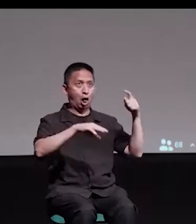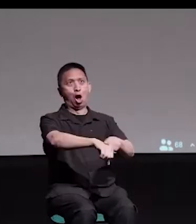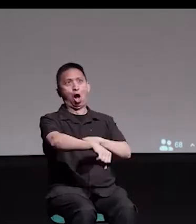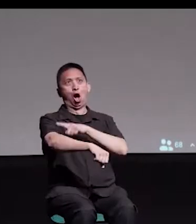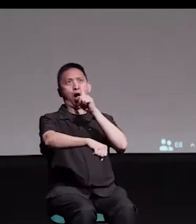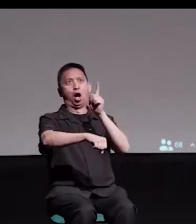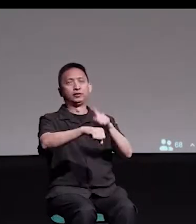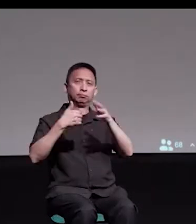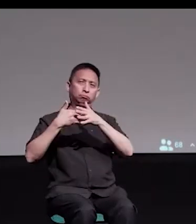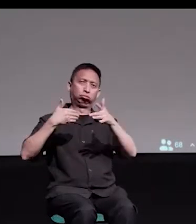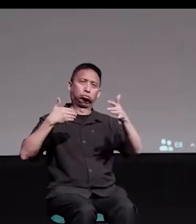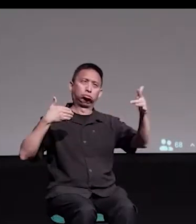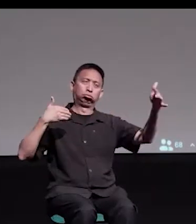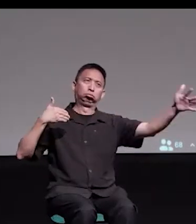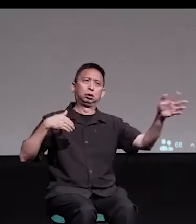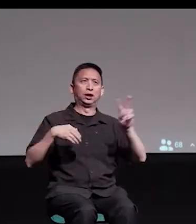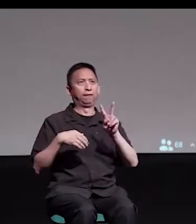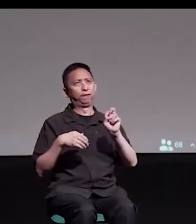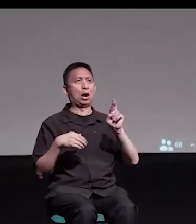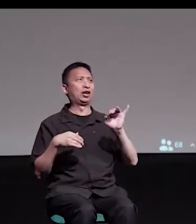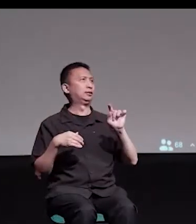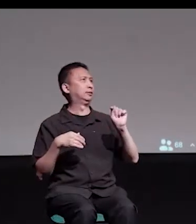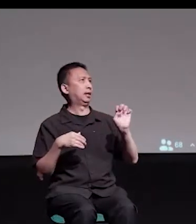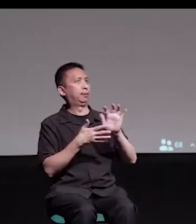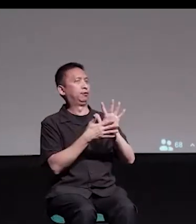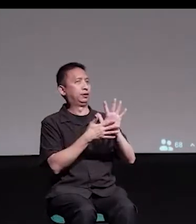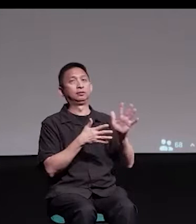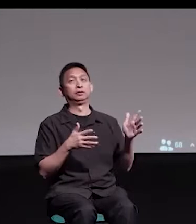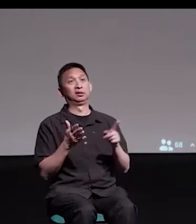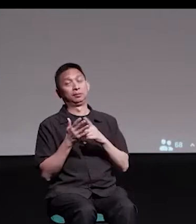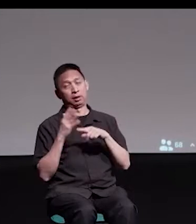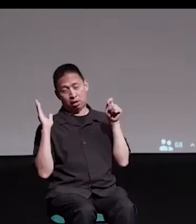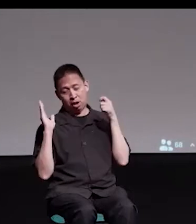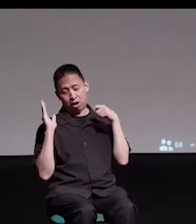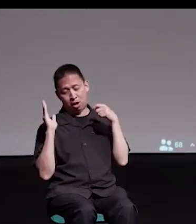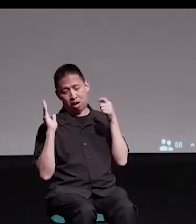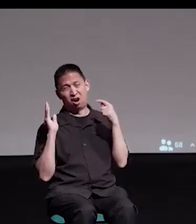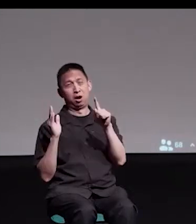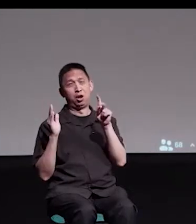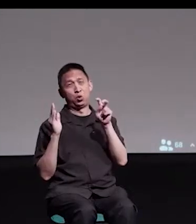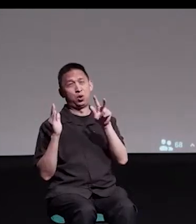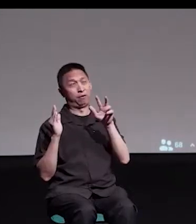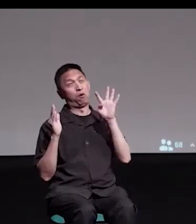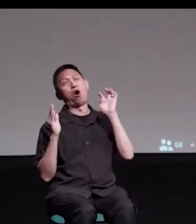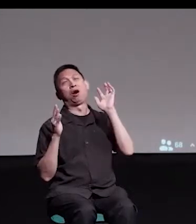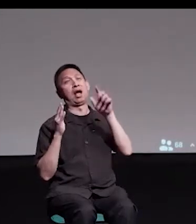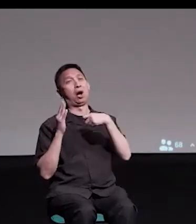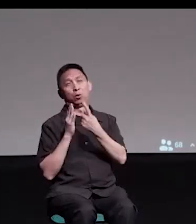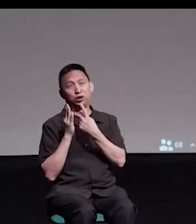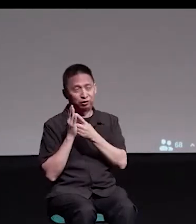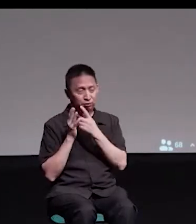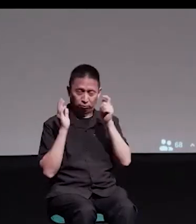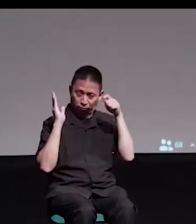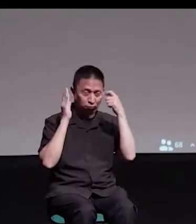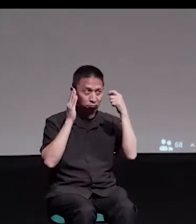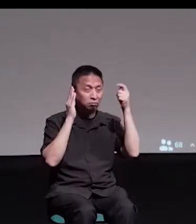verite documentaries where there's a large shooting ratio, hundreds and hundreds of hours. And typically